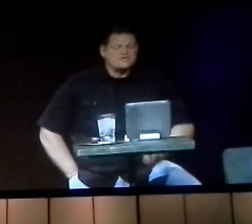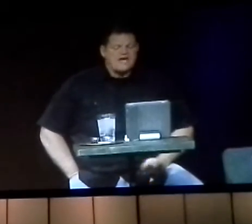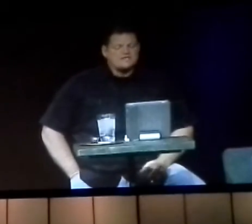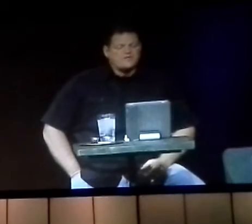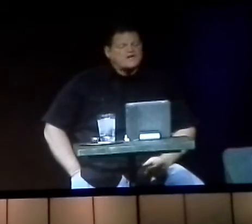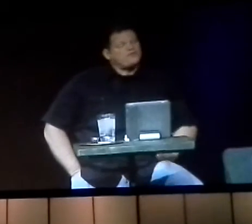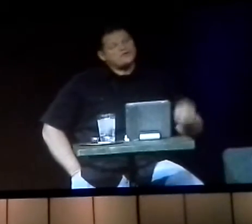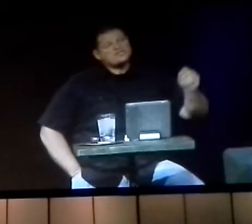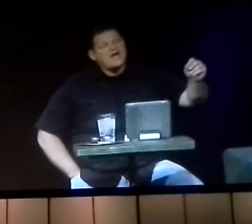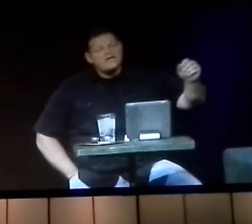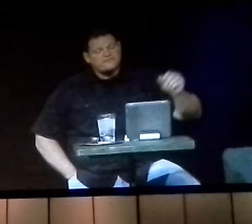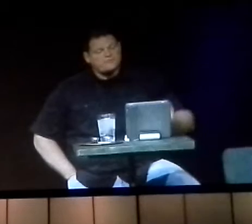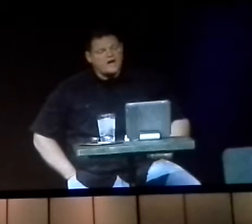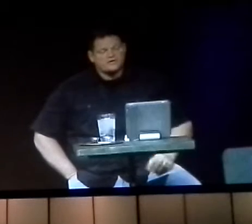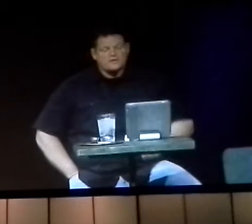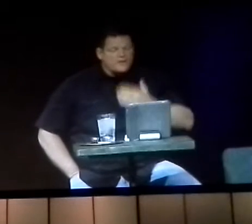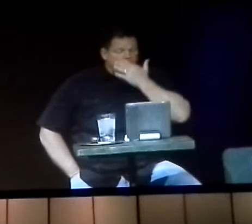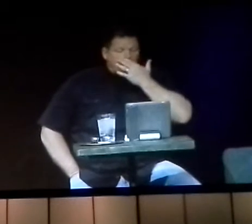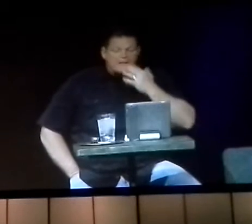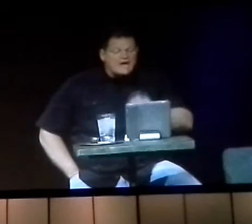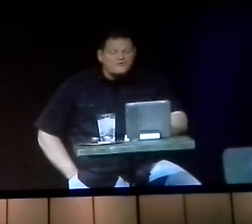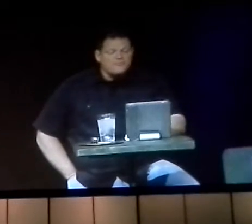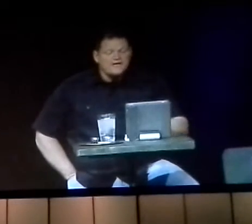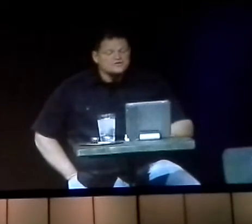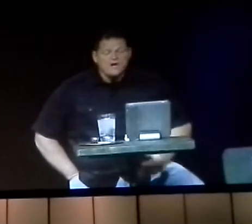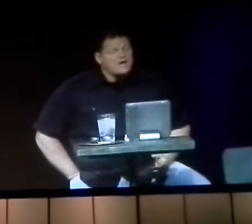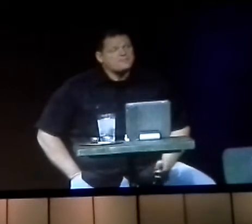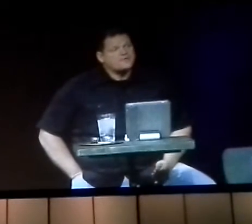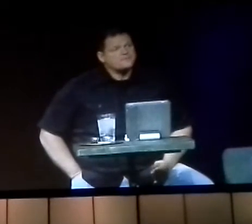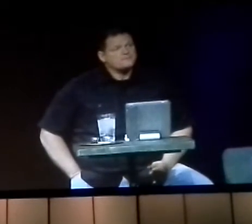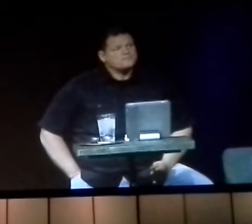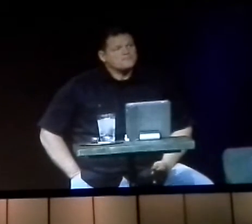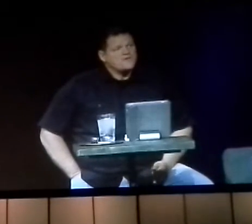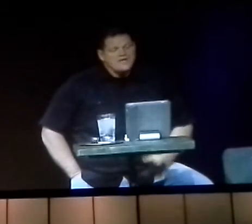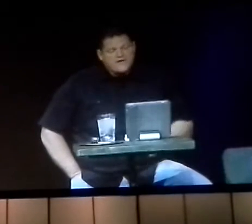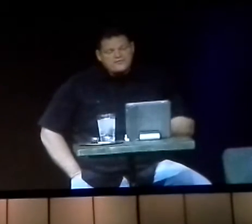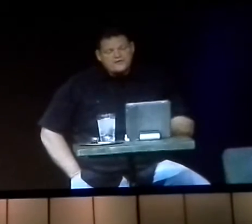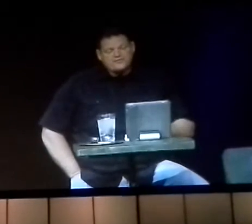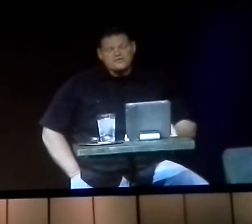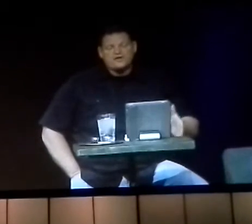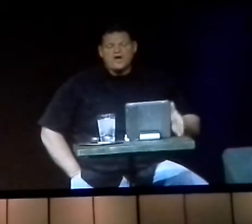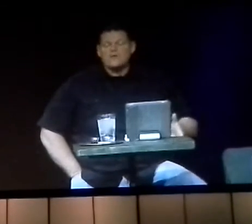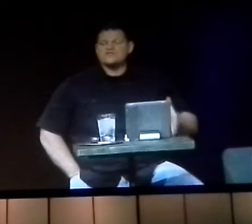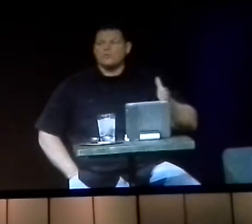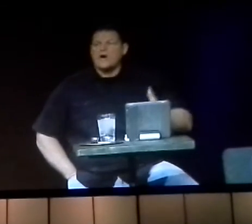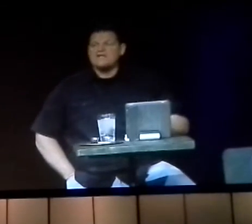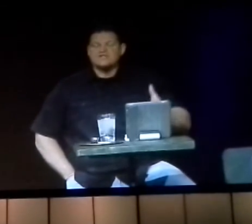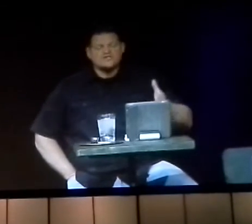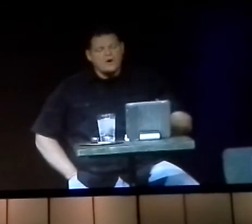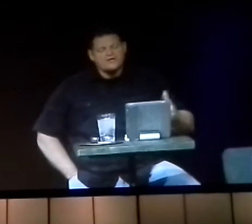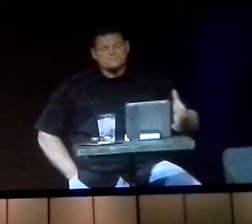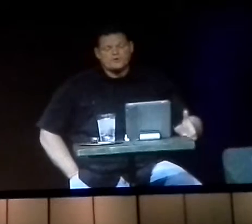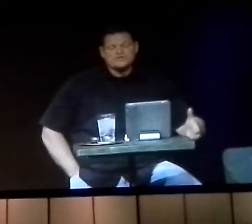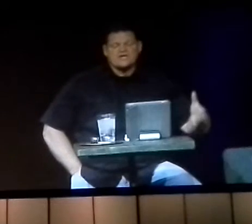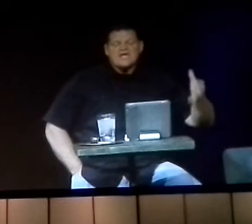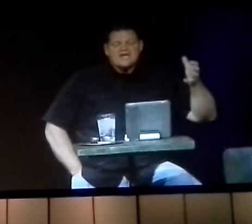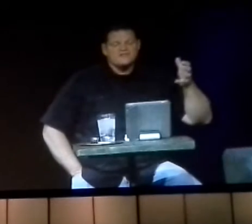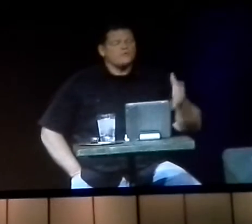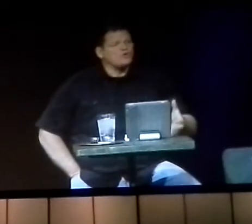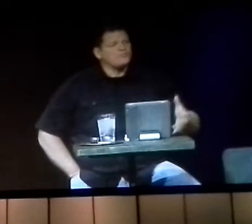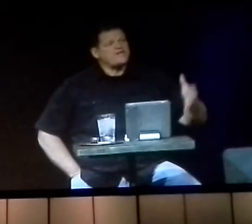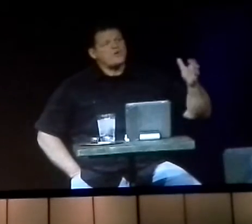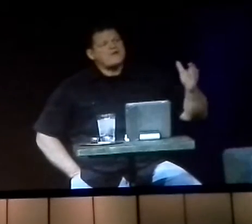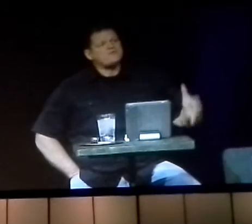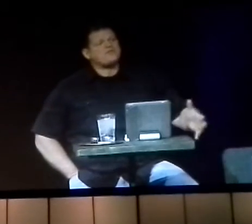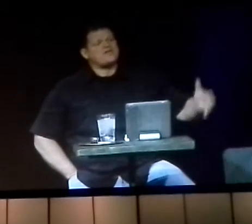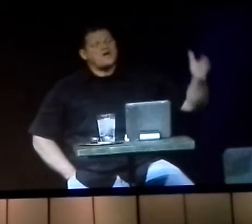never satisfied. If you're a child of a mocker, you never measure up. They think that they're always the wisest, smartest person in the